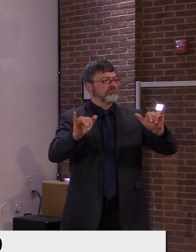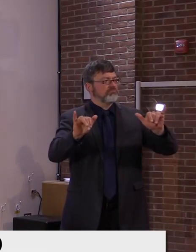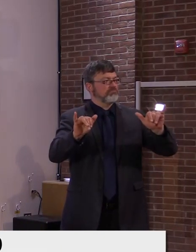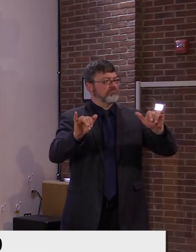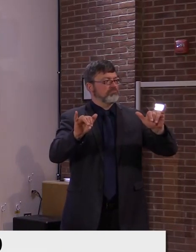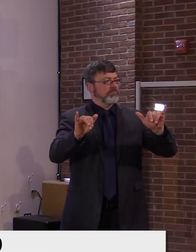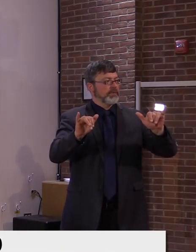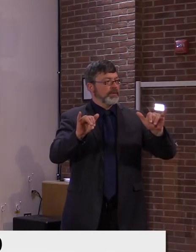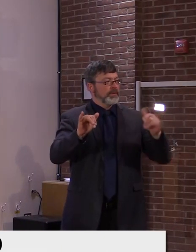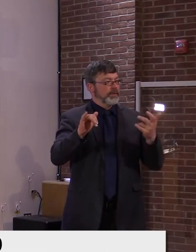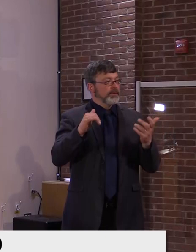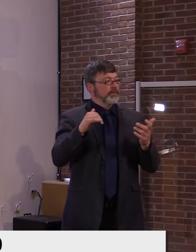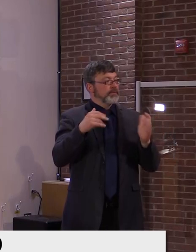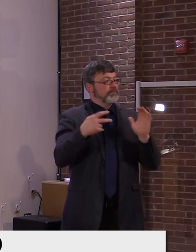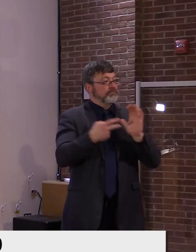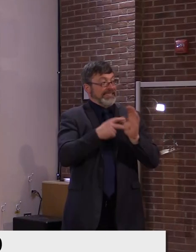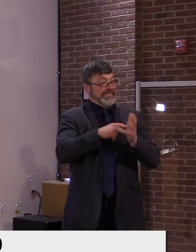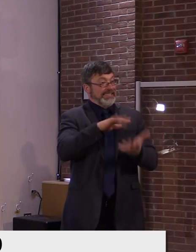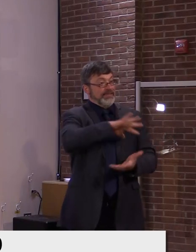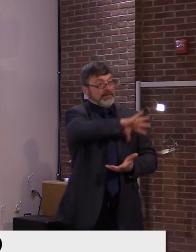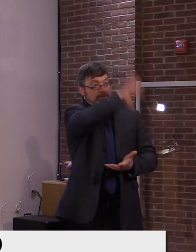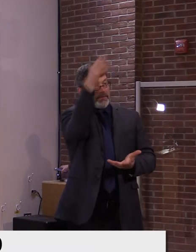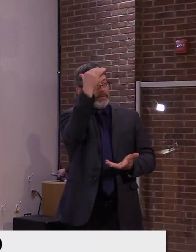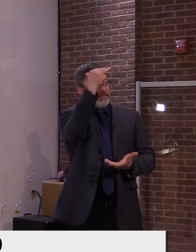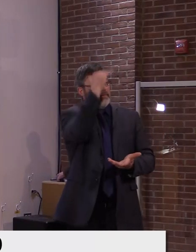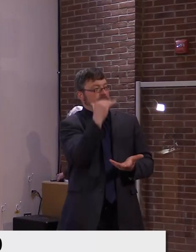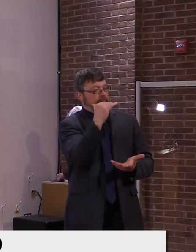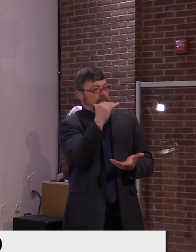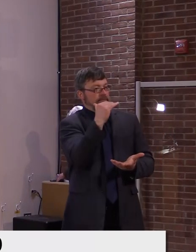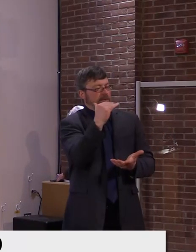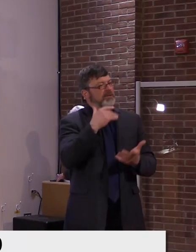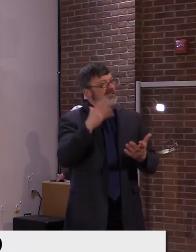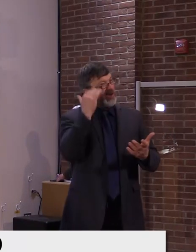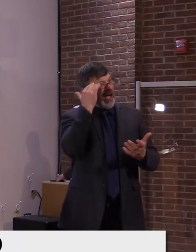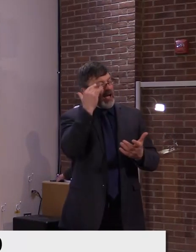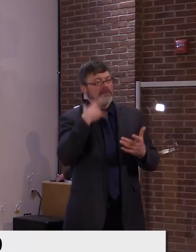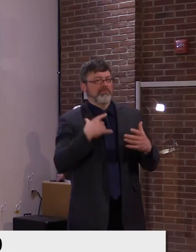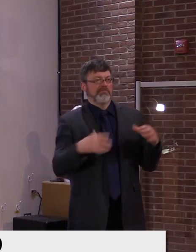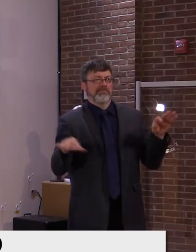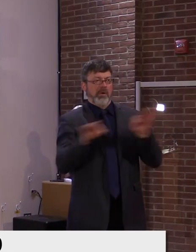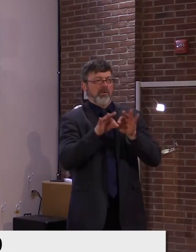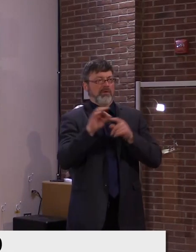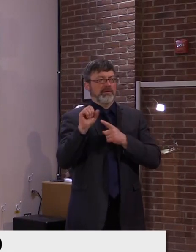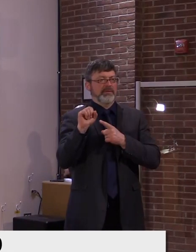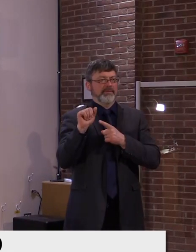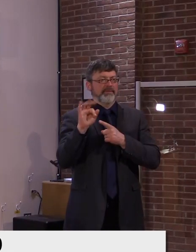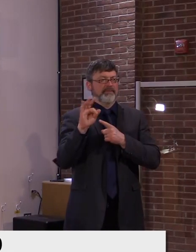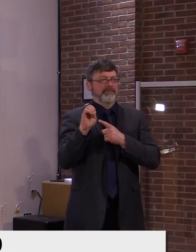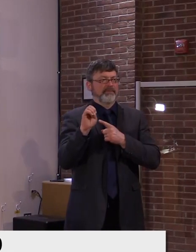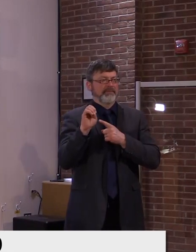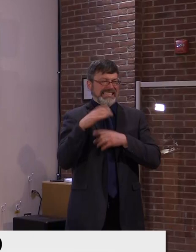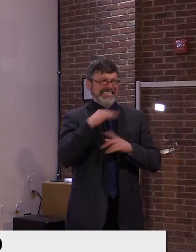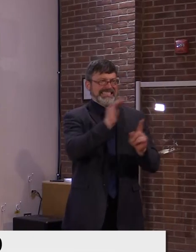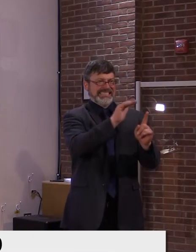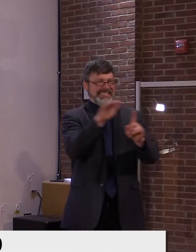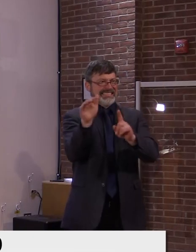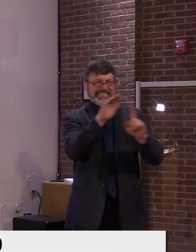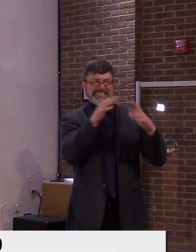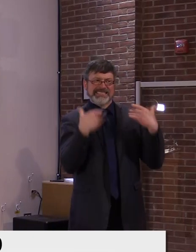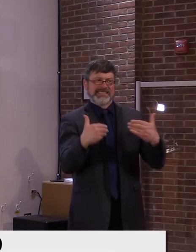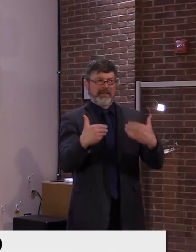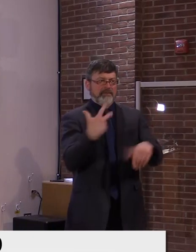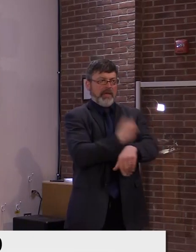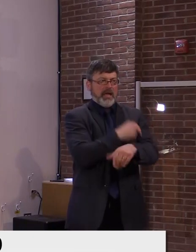fact is, the more transmissible variants of the virus aren't just going to suddenly disappear. They'll keep looking for a chance